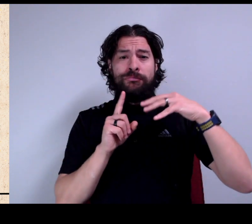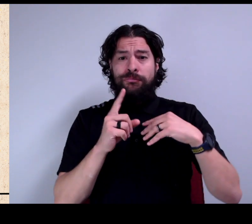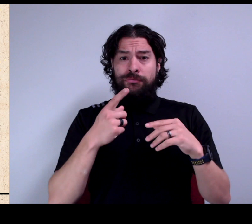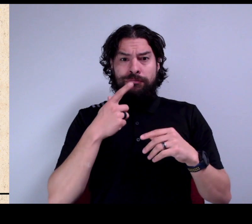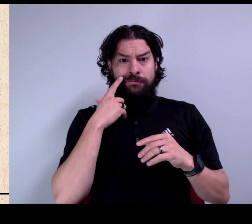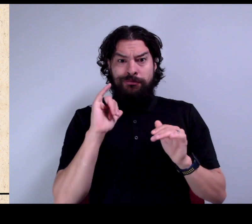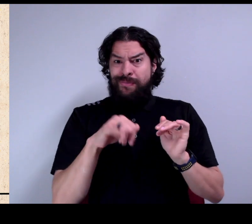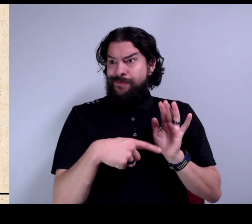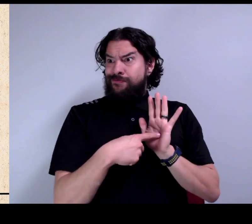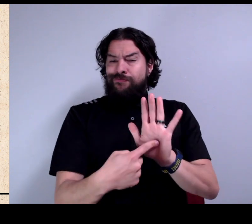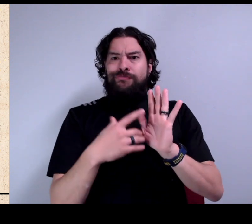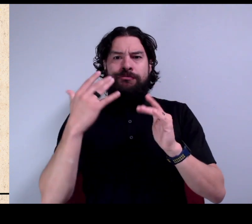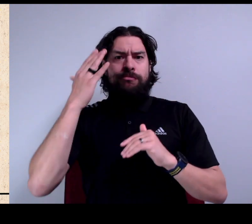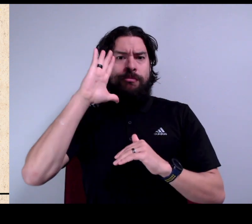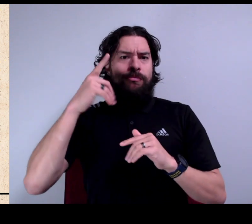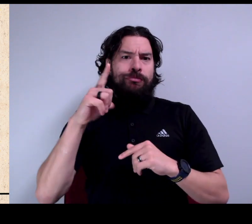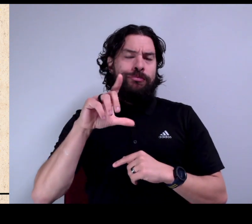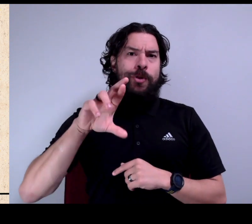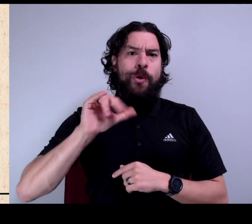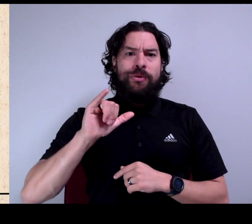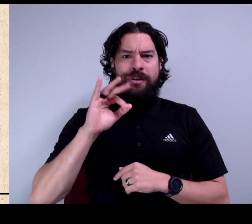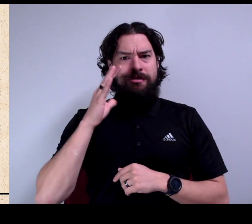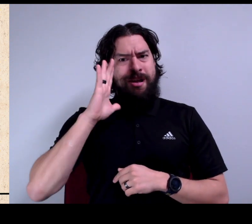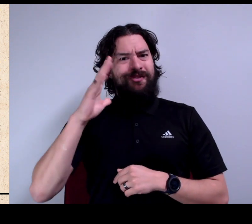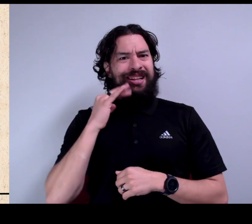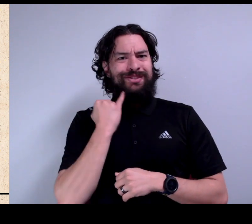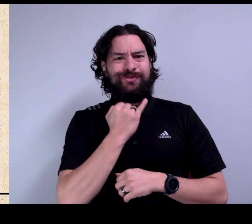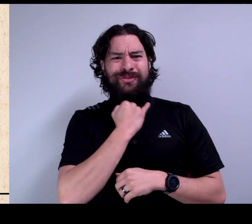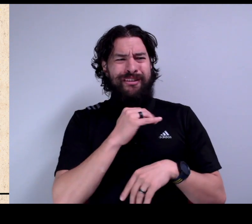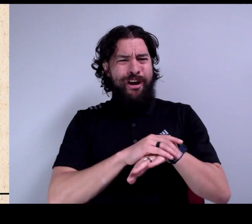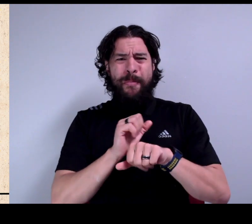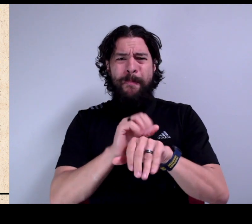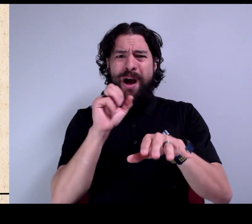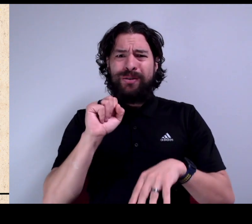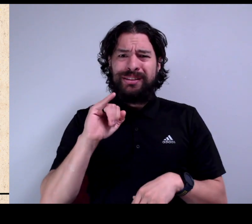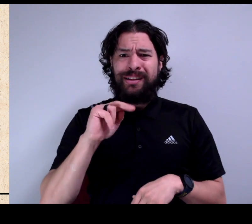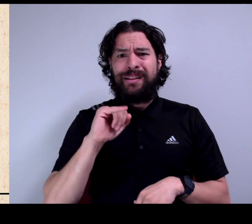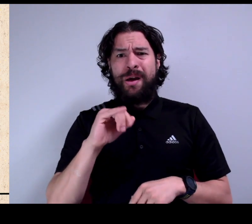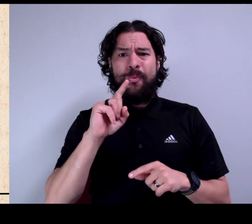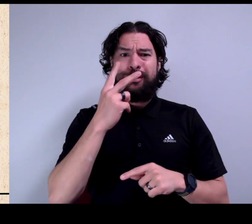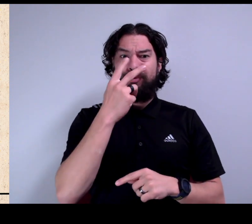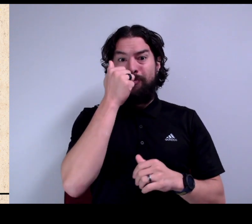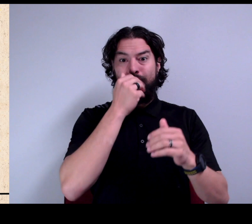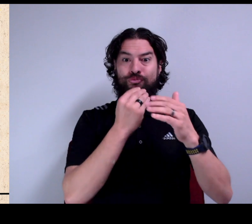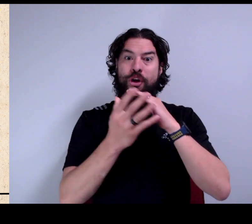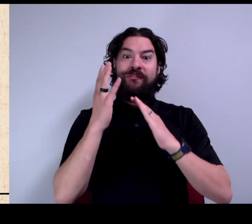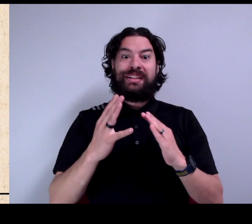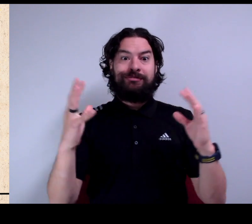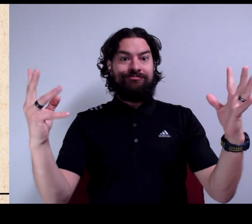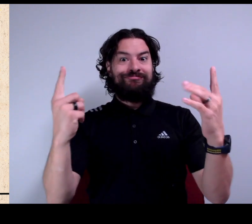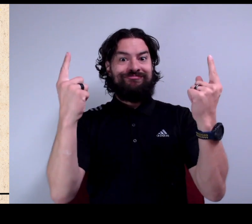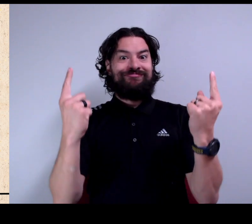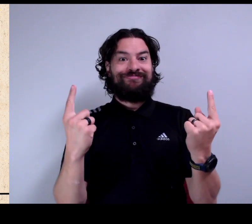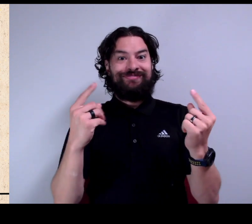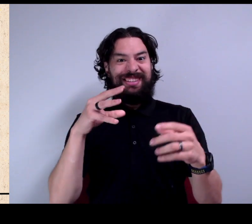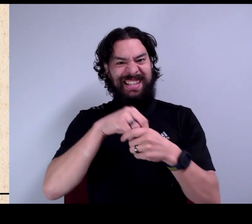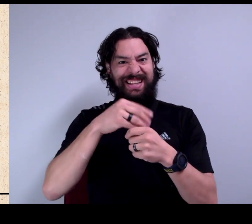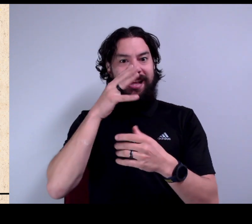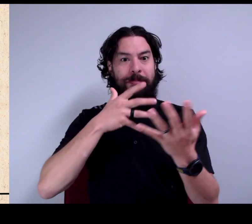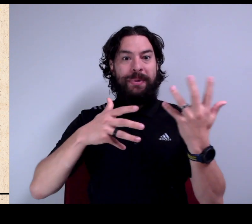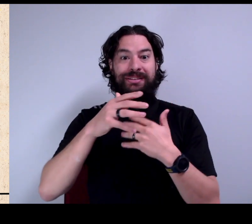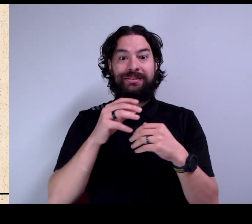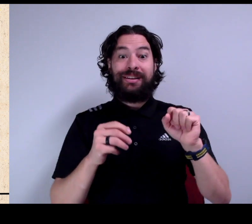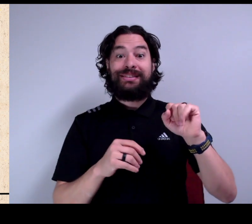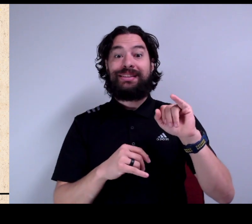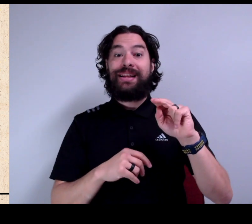is just like the glory of the God of Israel that showed up long ago on Mount Sinai. And then the 2 prophets who stood in God's presence